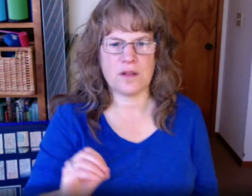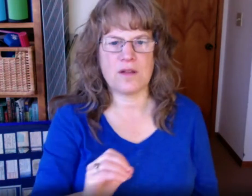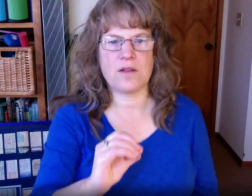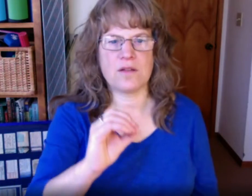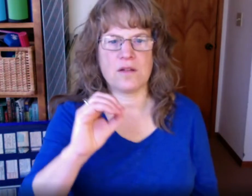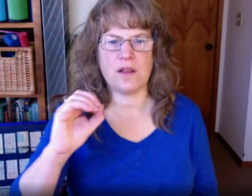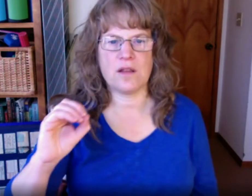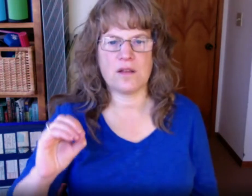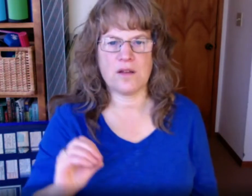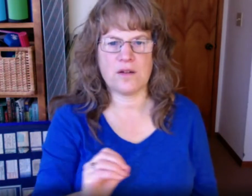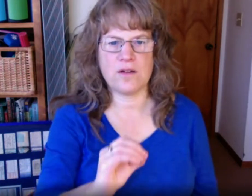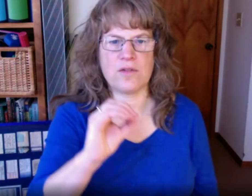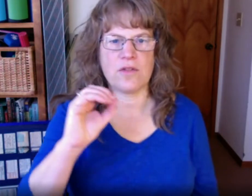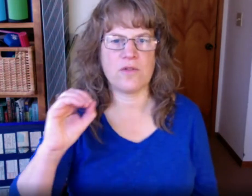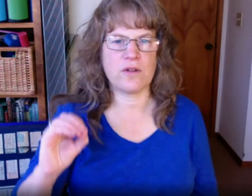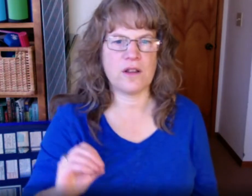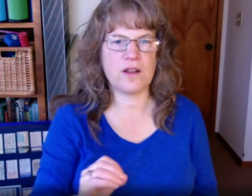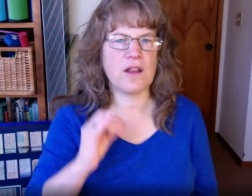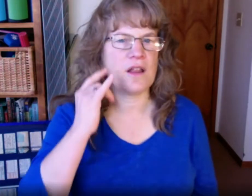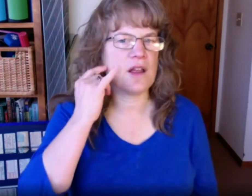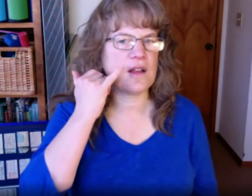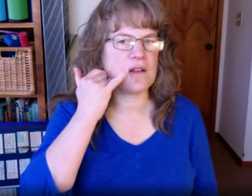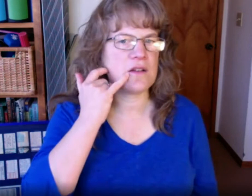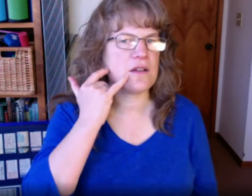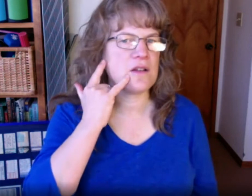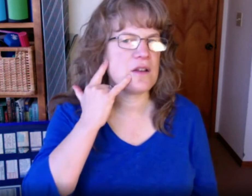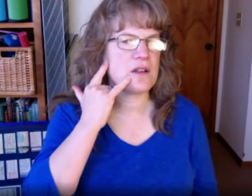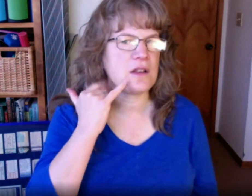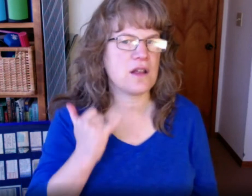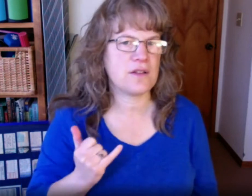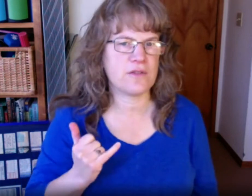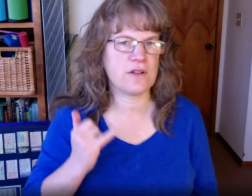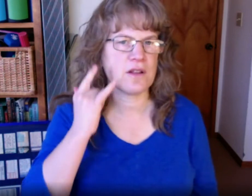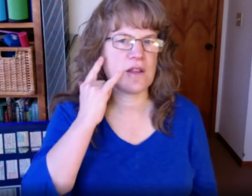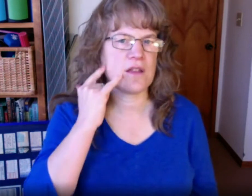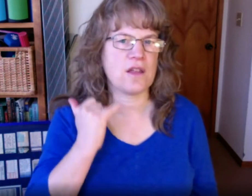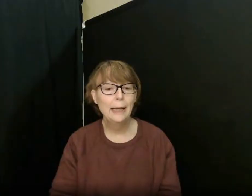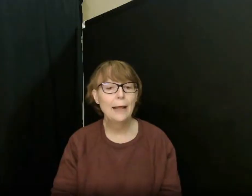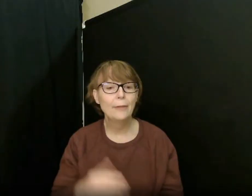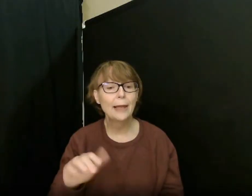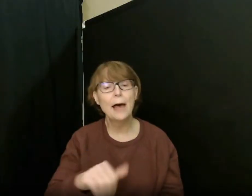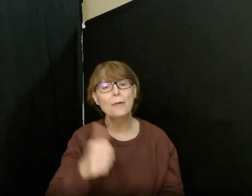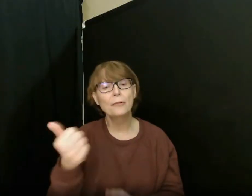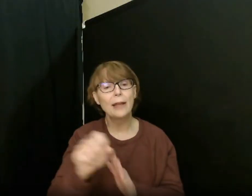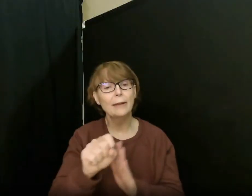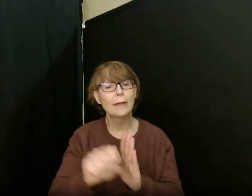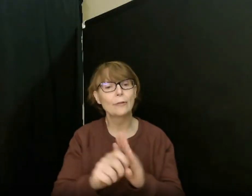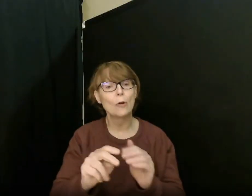good. All right, cool. So Oregon and California. And the other state that's